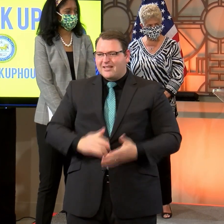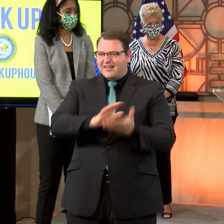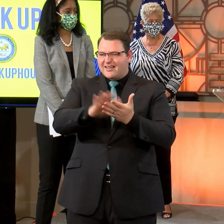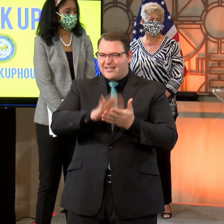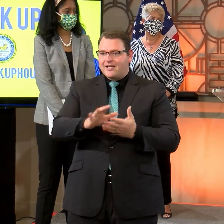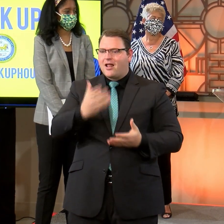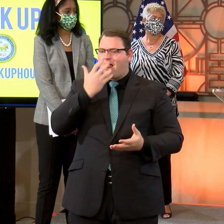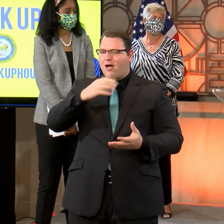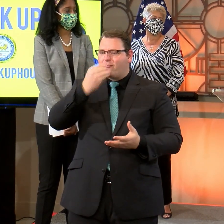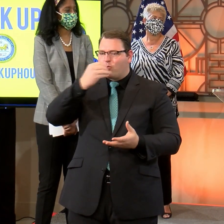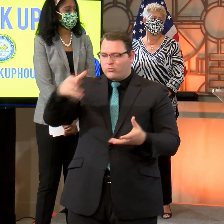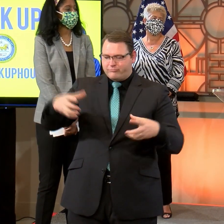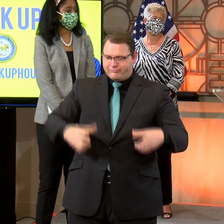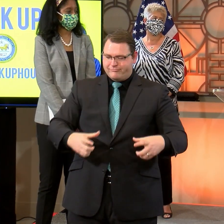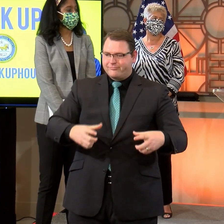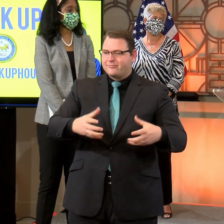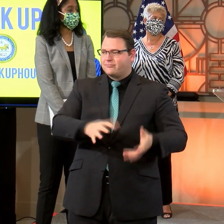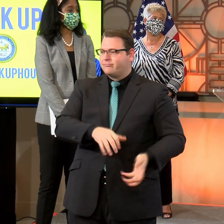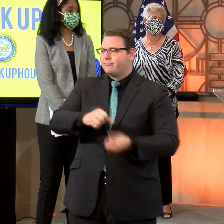where needed.